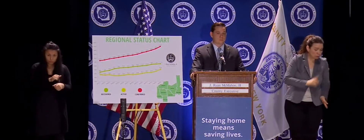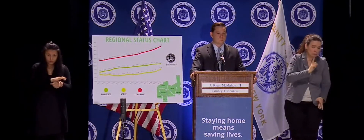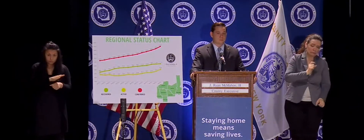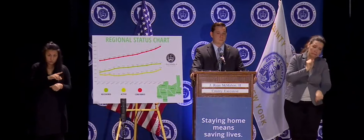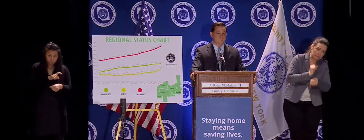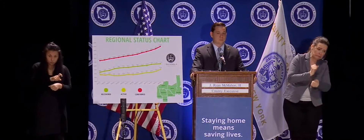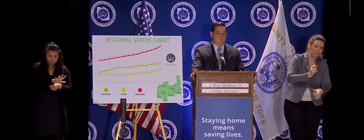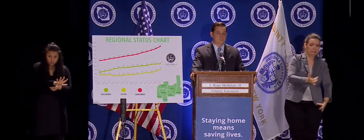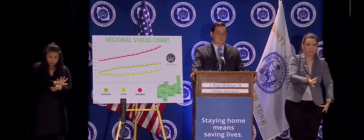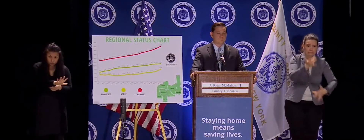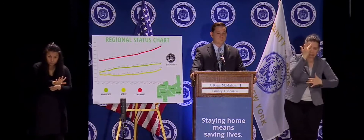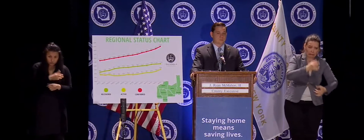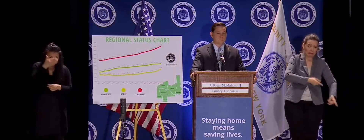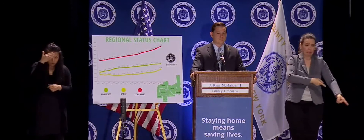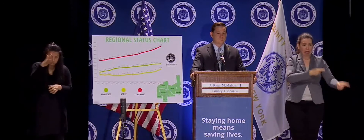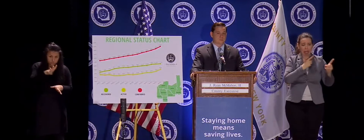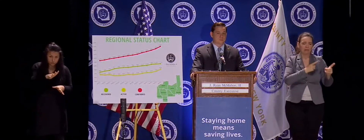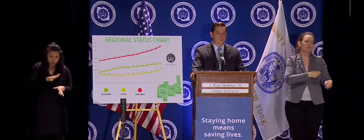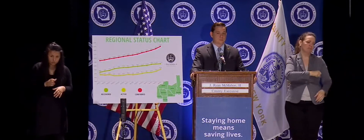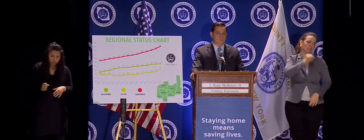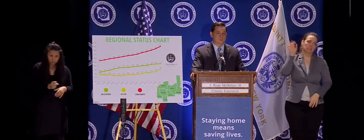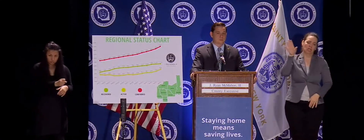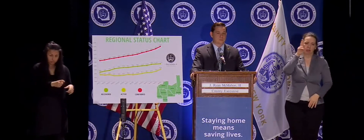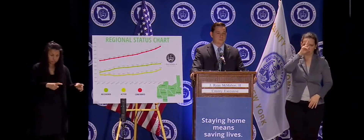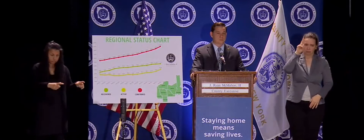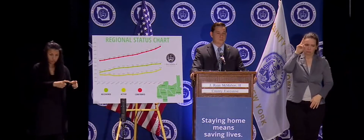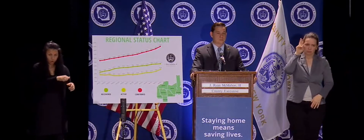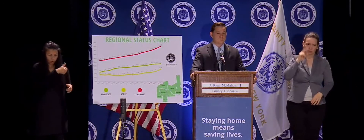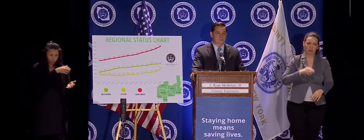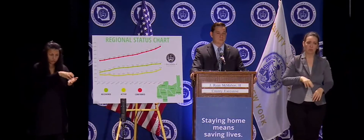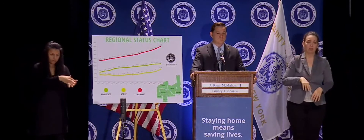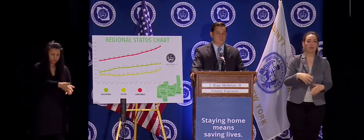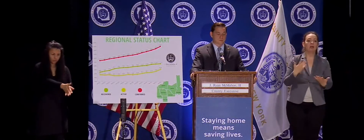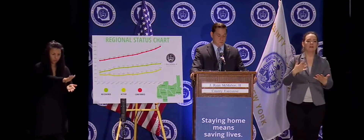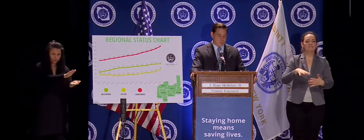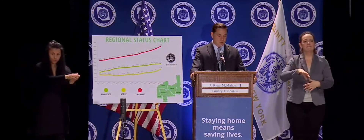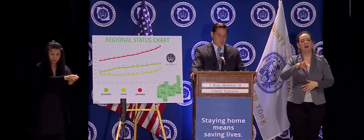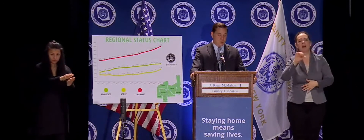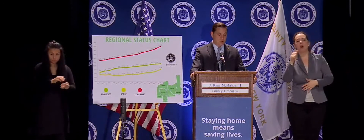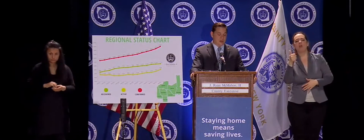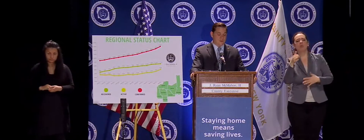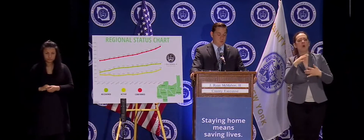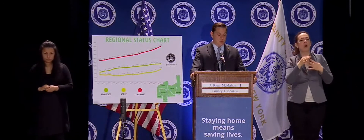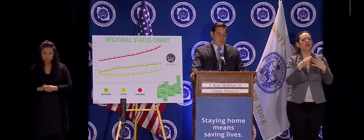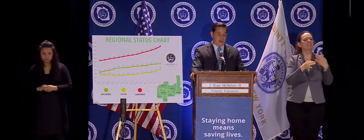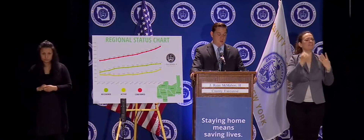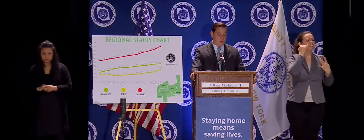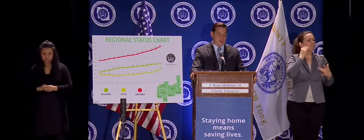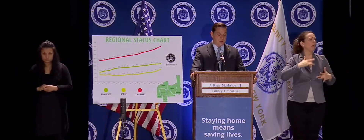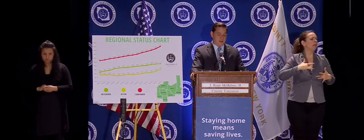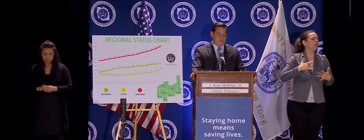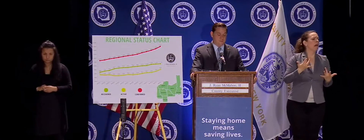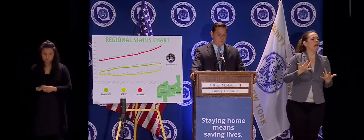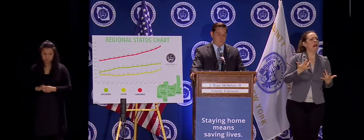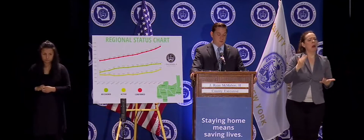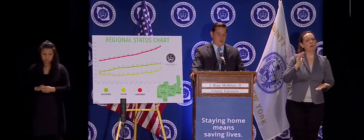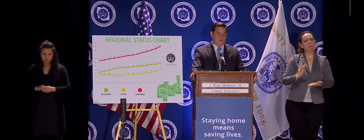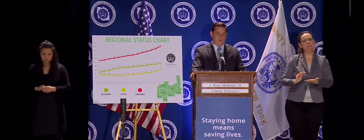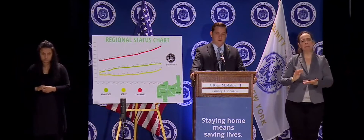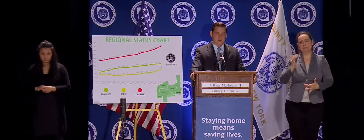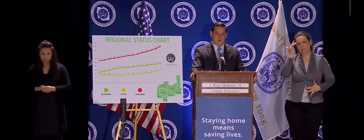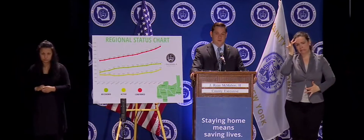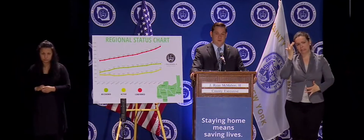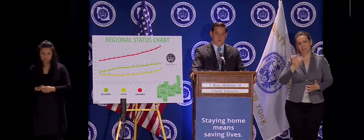Hospitalizations, though, couldn't be attributed to proactive testing because it's a sick person. It's somebody that would be tested based on the old CDC. You can when you